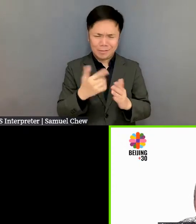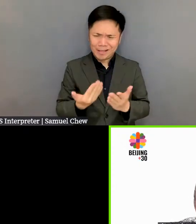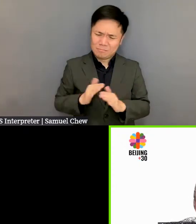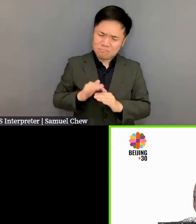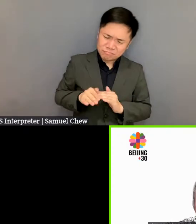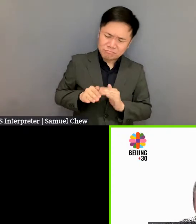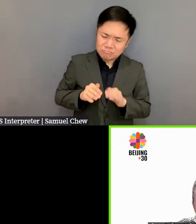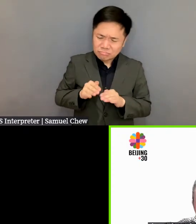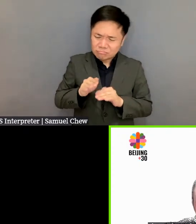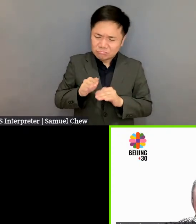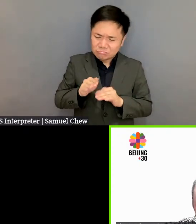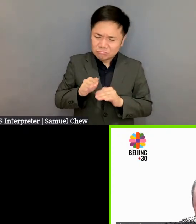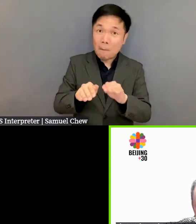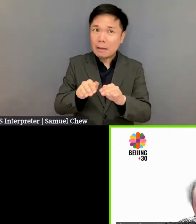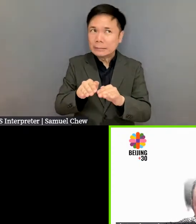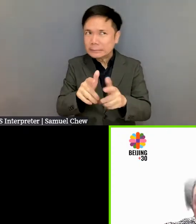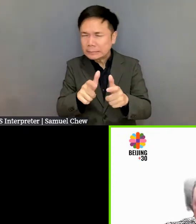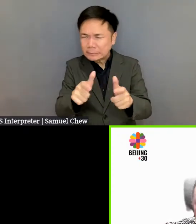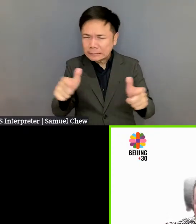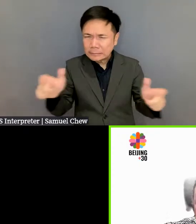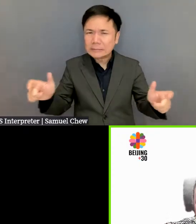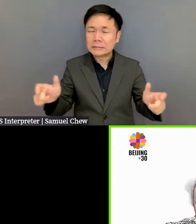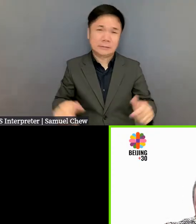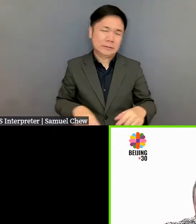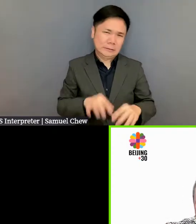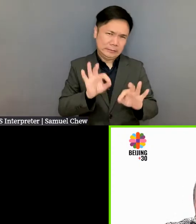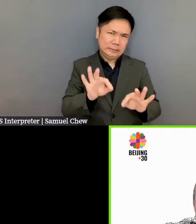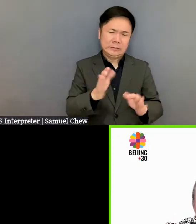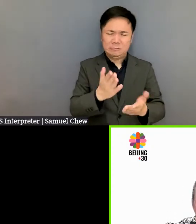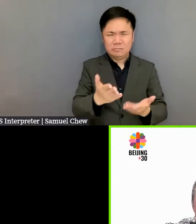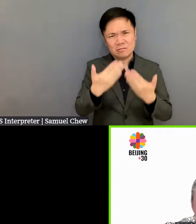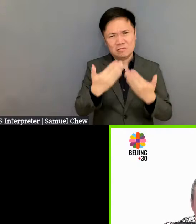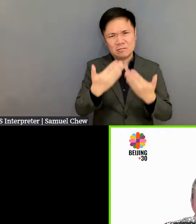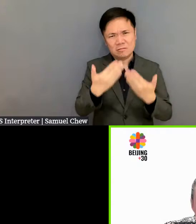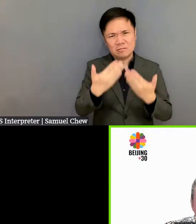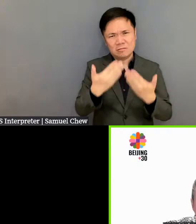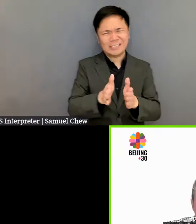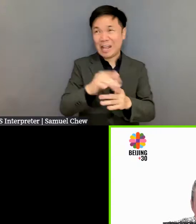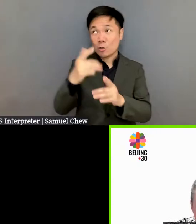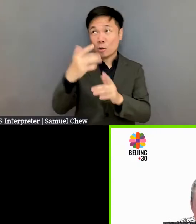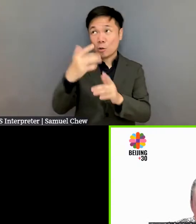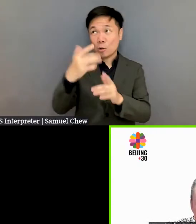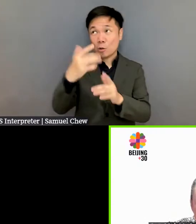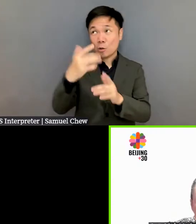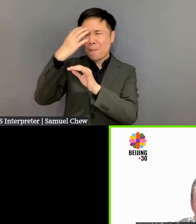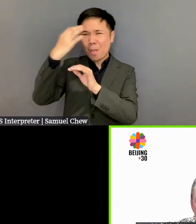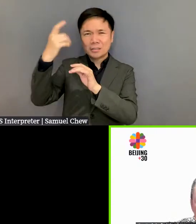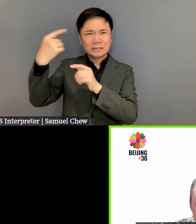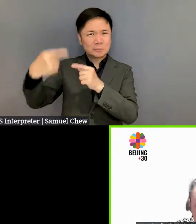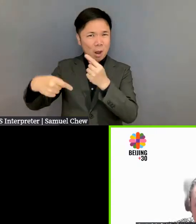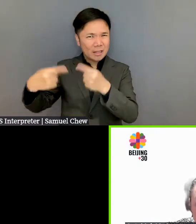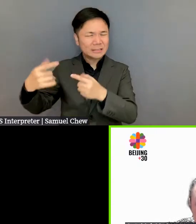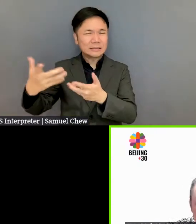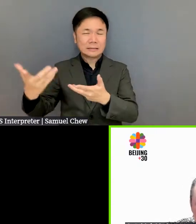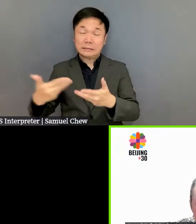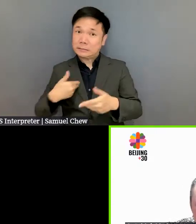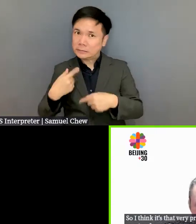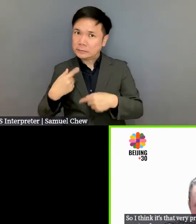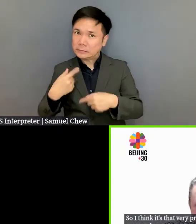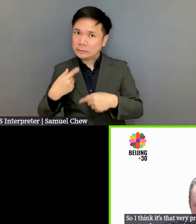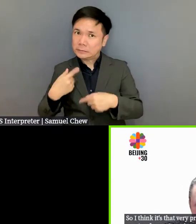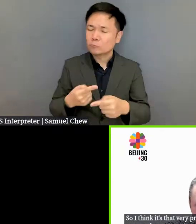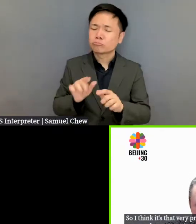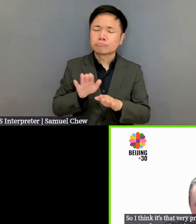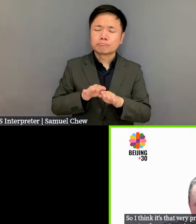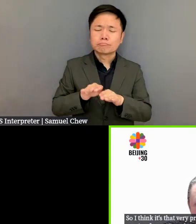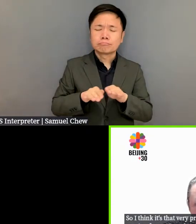and advocate. So I think it's that very pragmatic political approach, right? Of kind of moving forwards and seeking funding at the